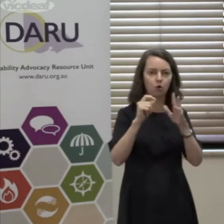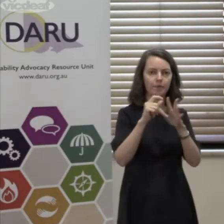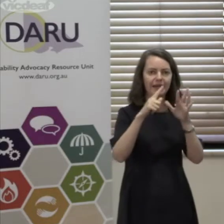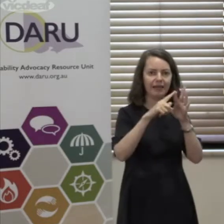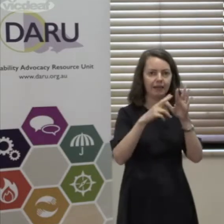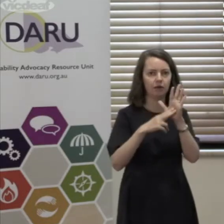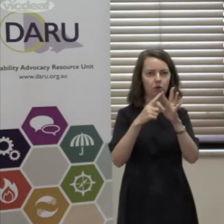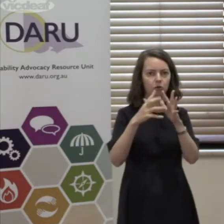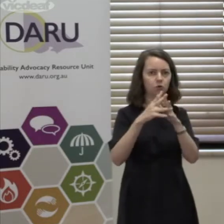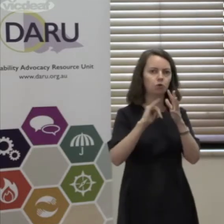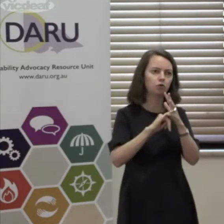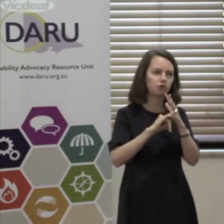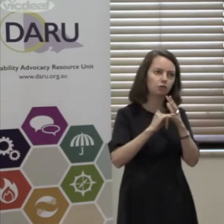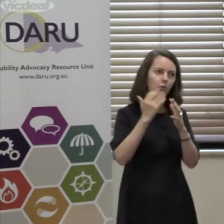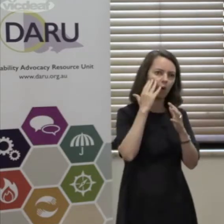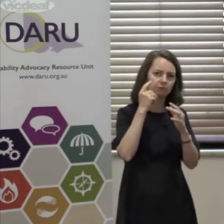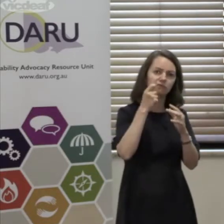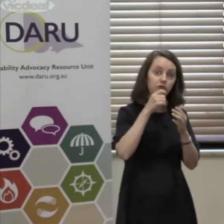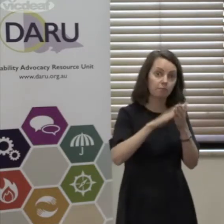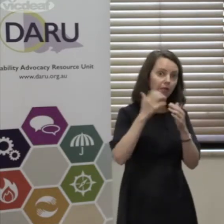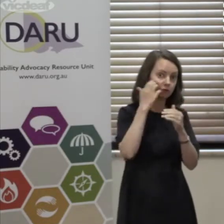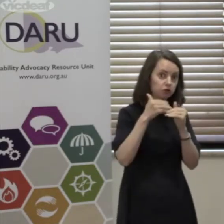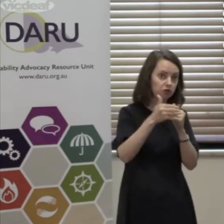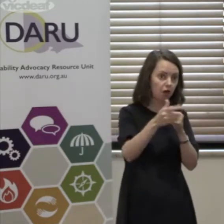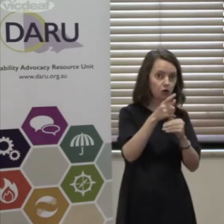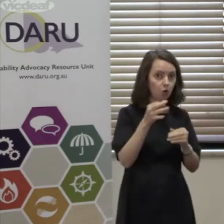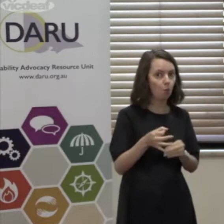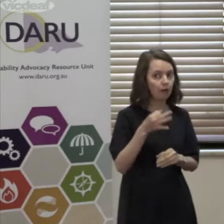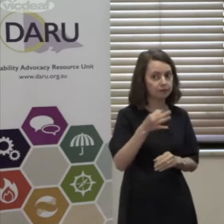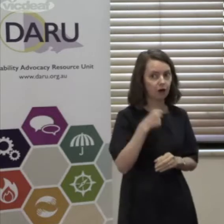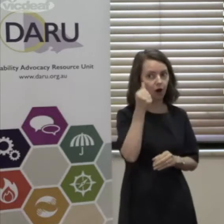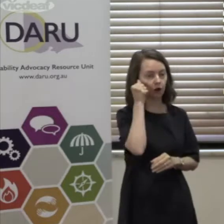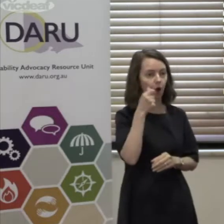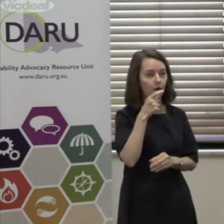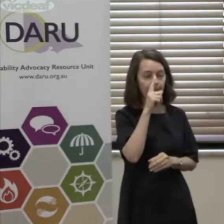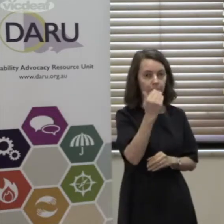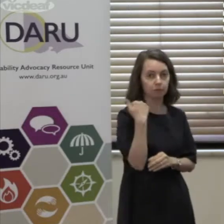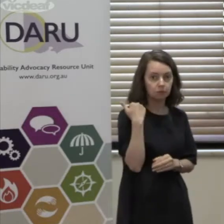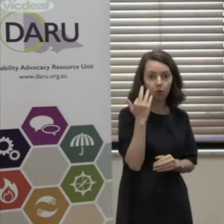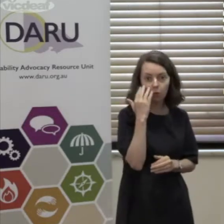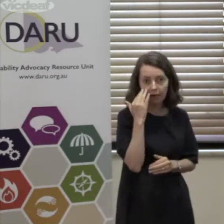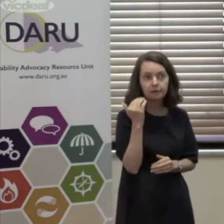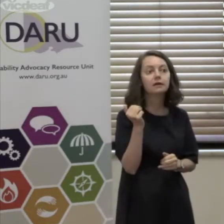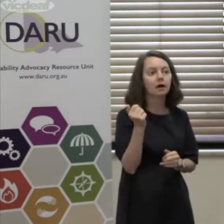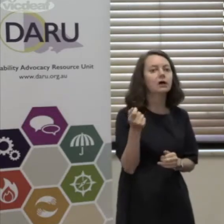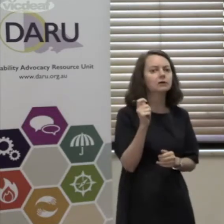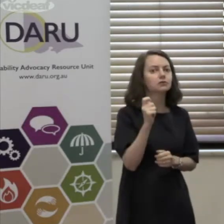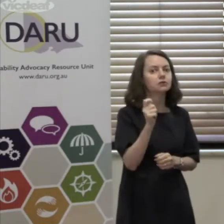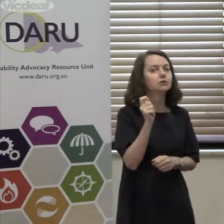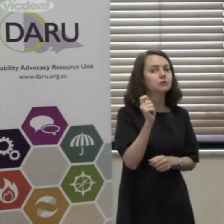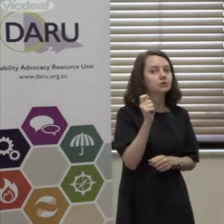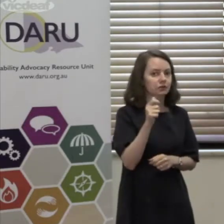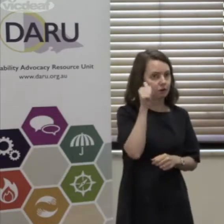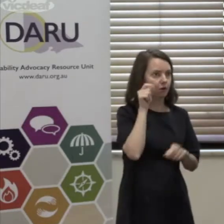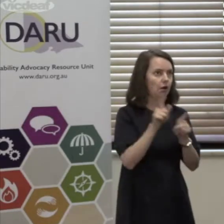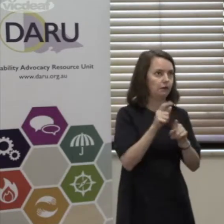the next couple of months. So if you've been waiting for these resources, because we've promised a few people they're coming, we're getting as good as the NDIA themselves